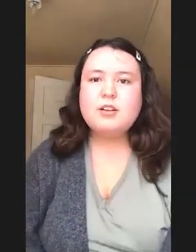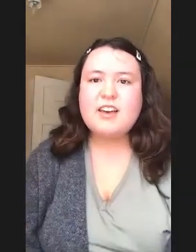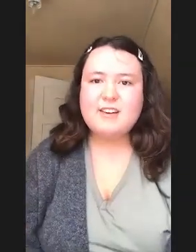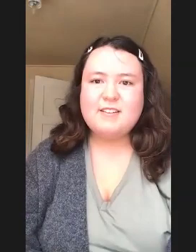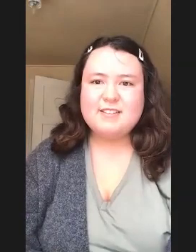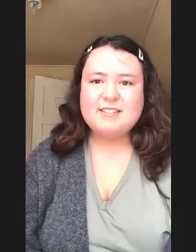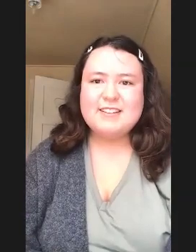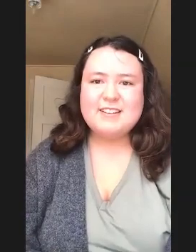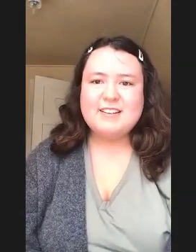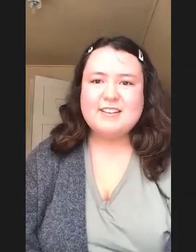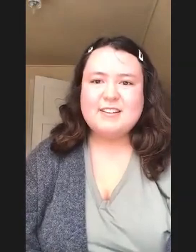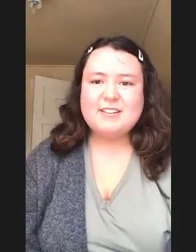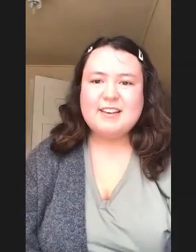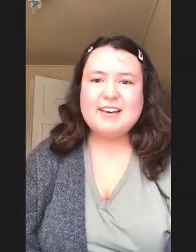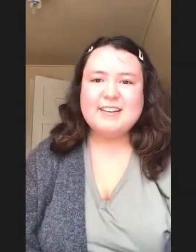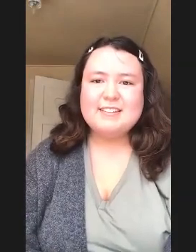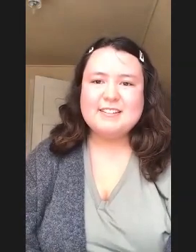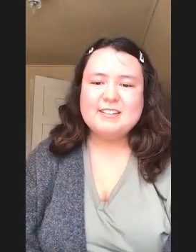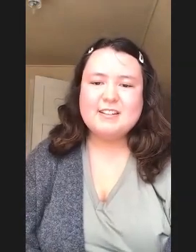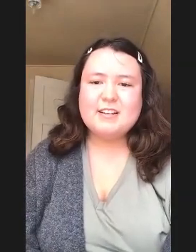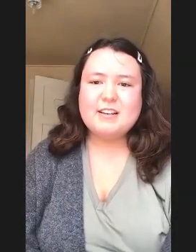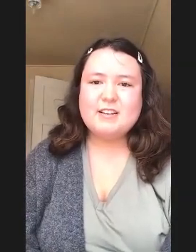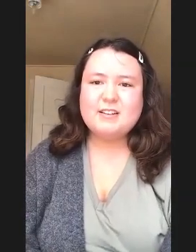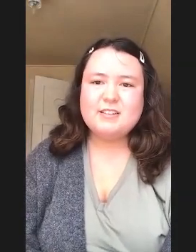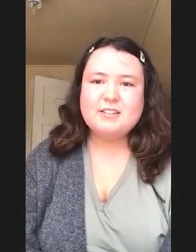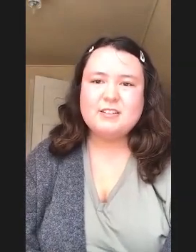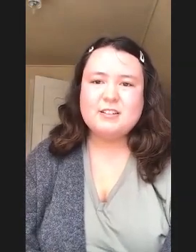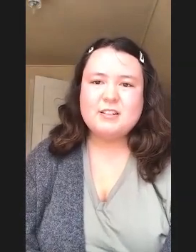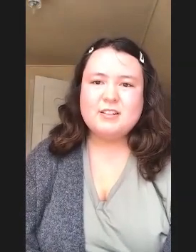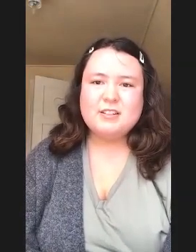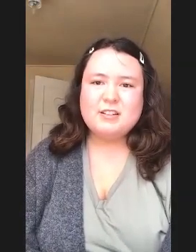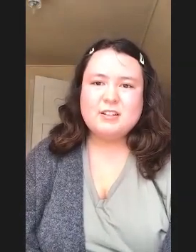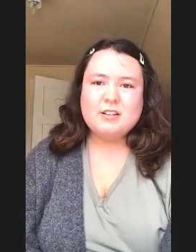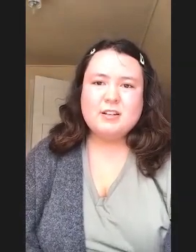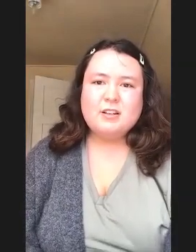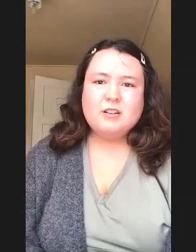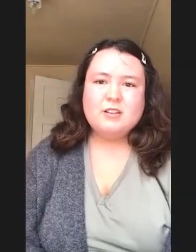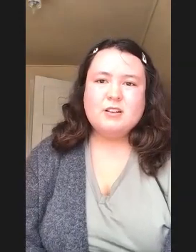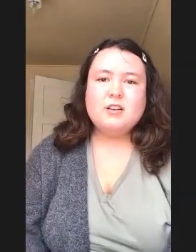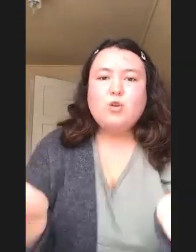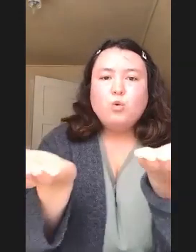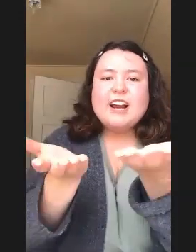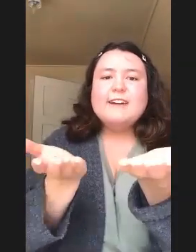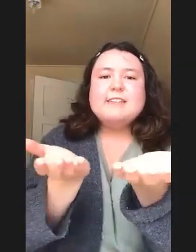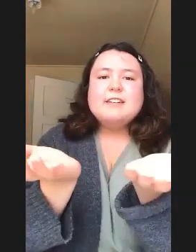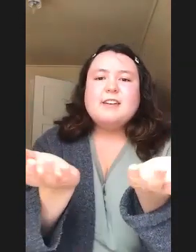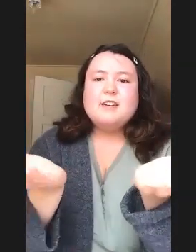Yeah. Yeah. Awesome. So, sorry, what's where again? Where?